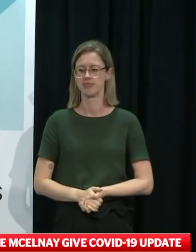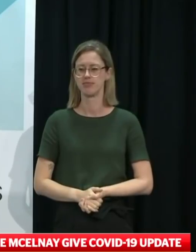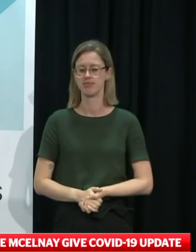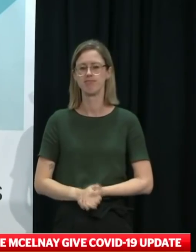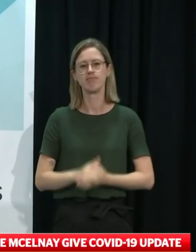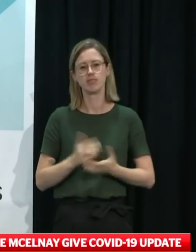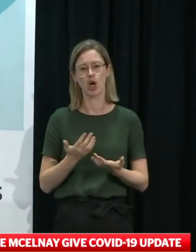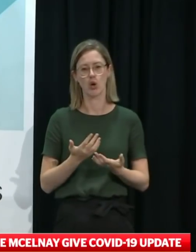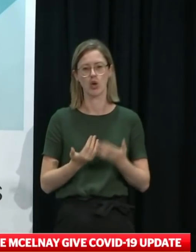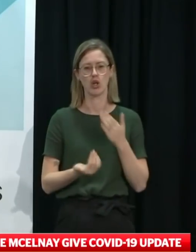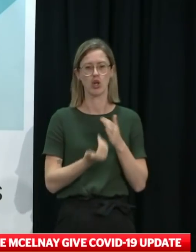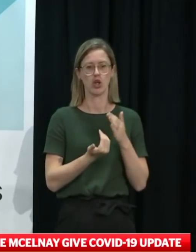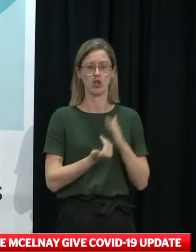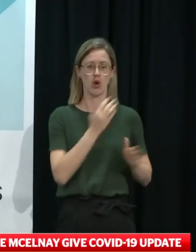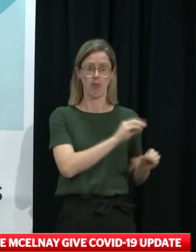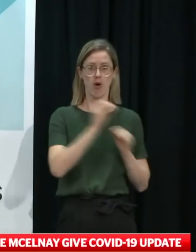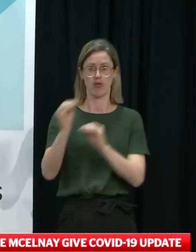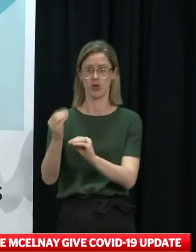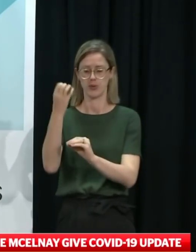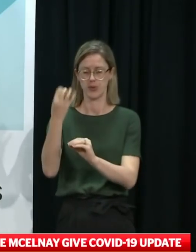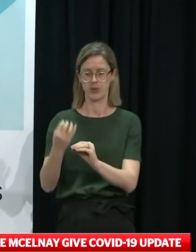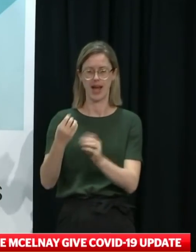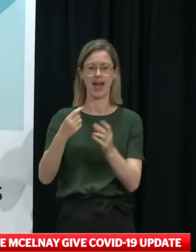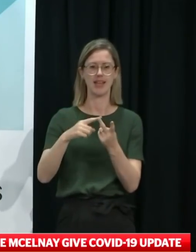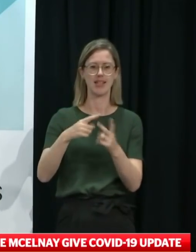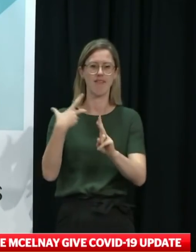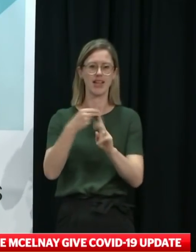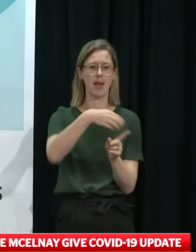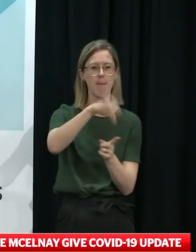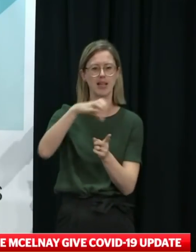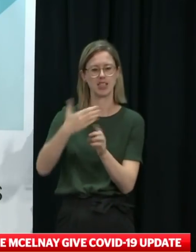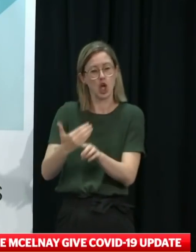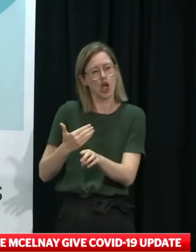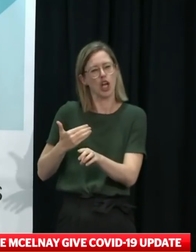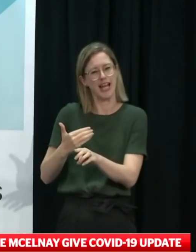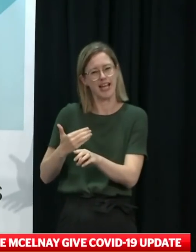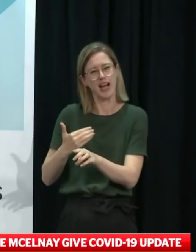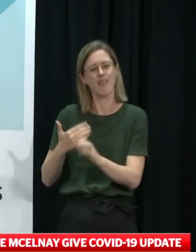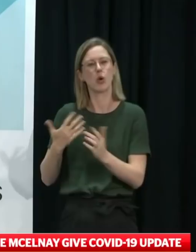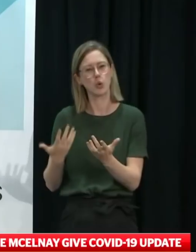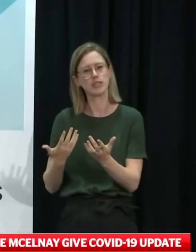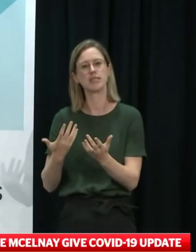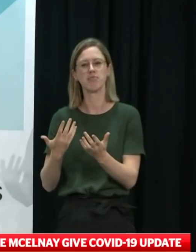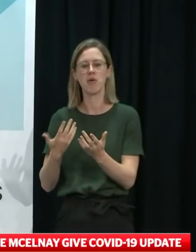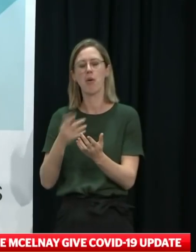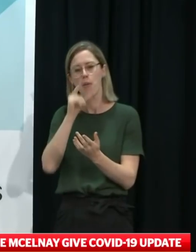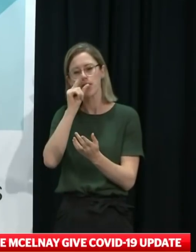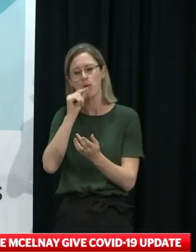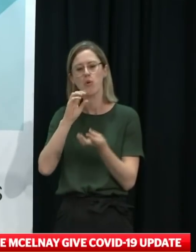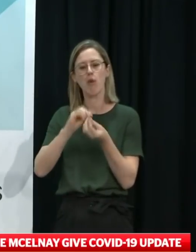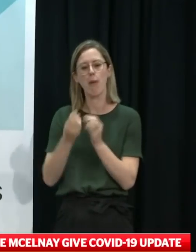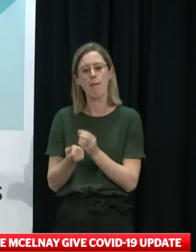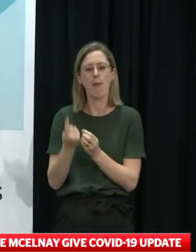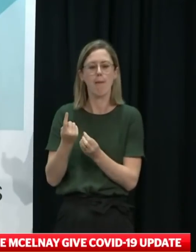course, early days for the framework and the vaccine pass system that is intrinsic to it, and we can expect that there will be a few